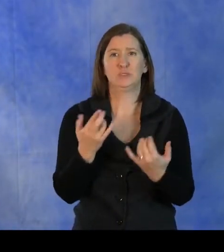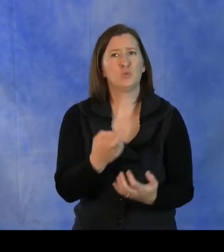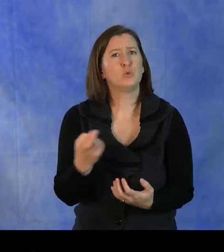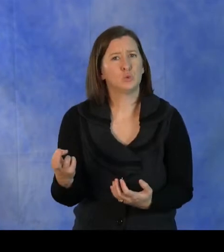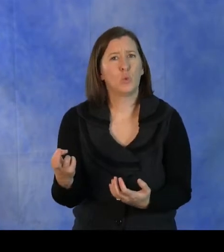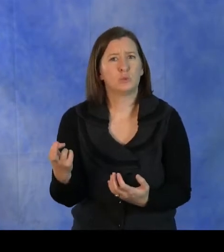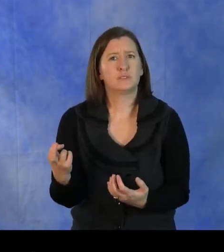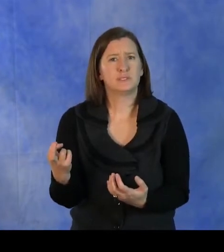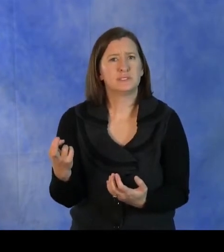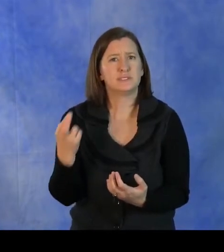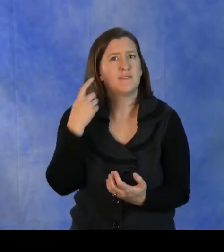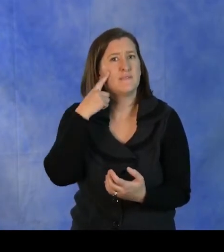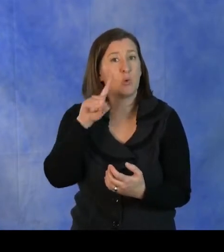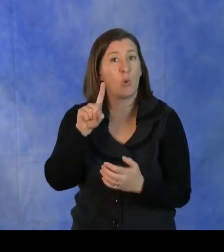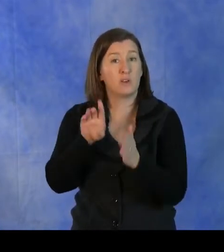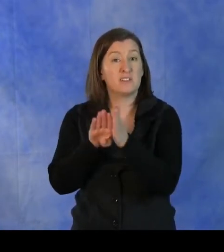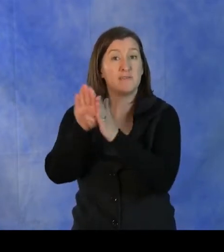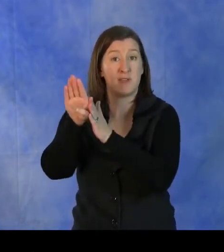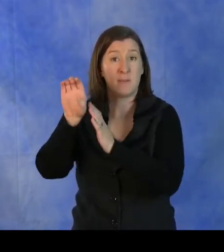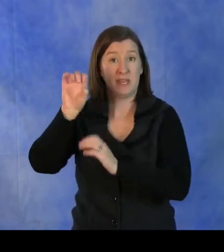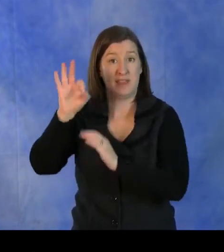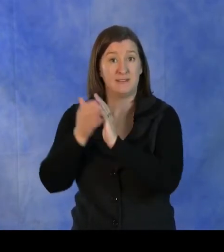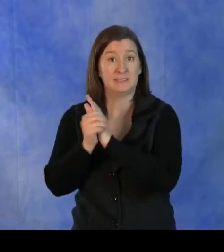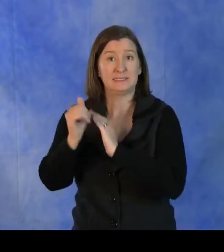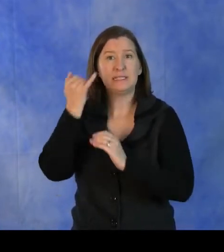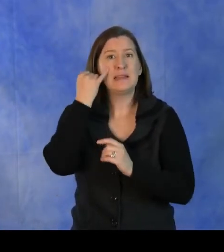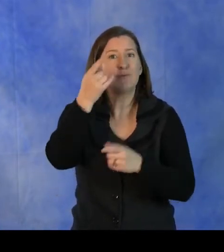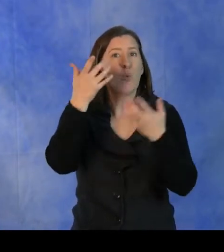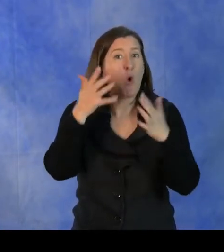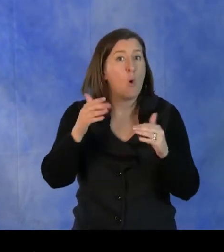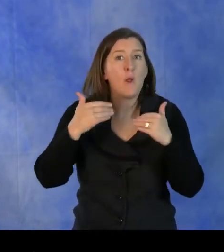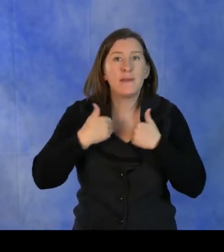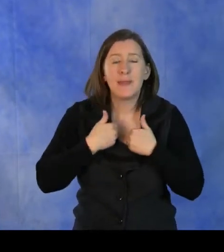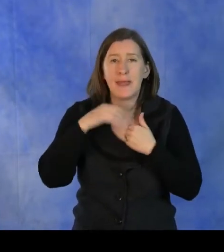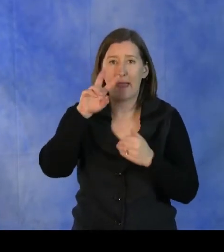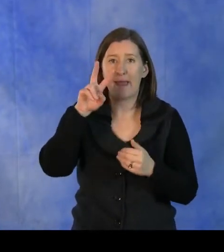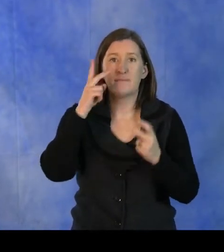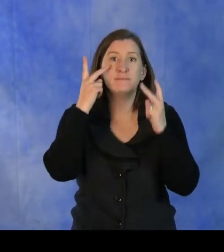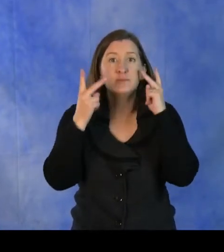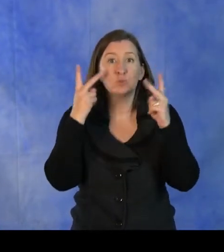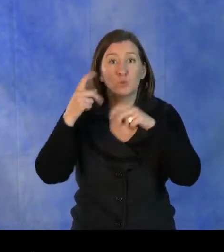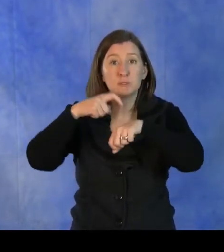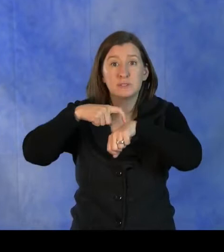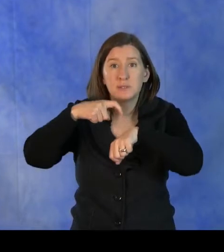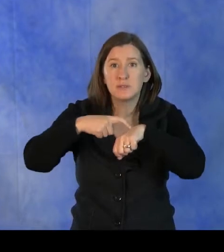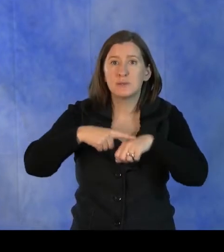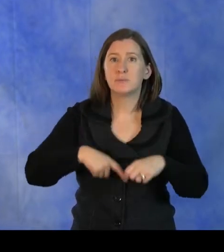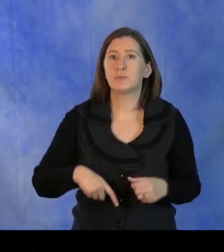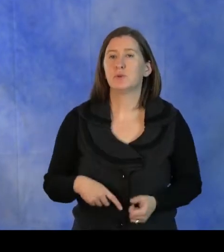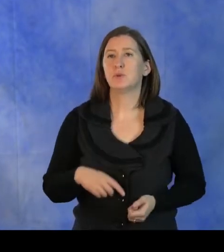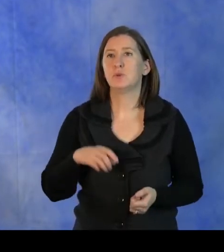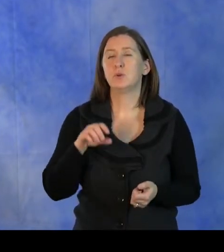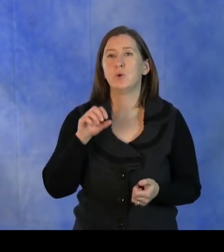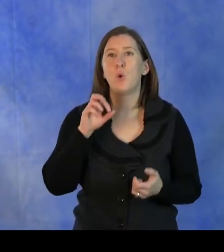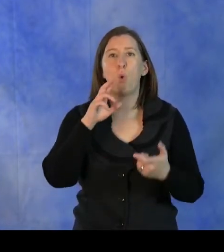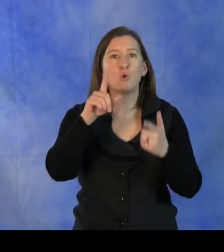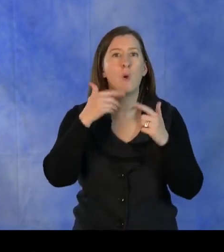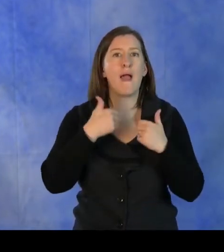And then use your current resources for developing EF skills. If you already have